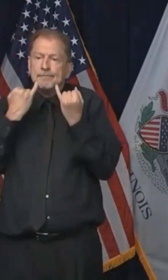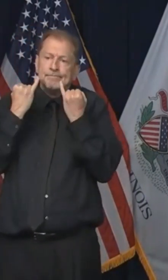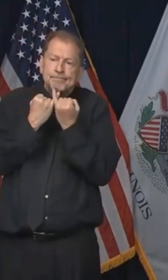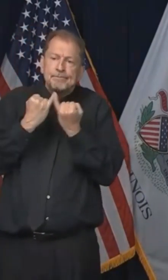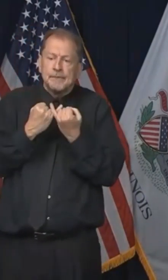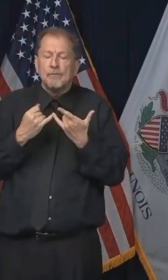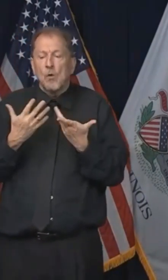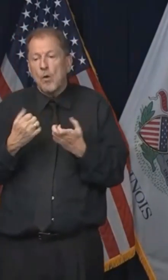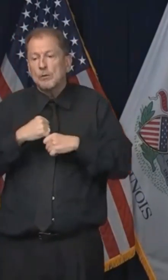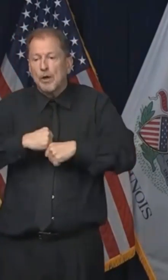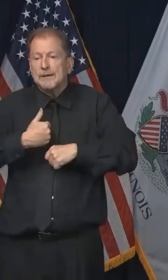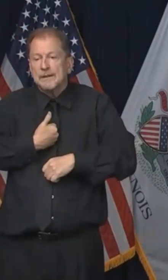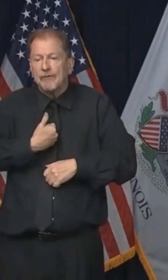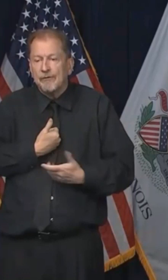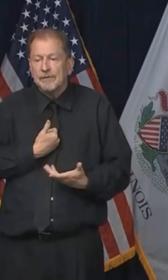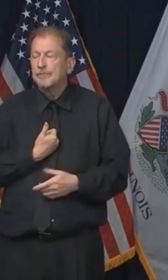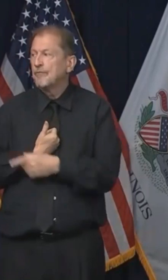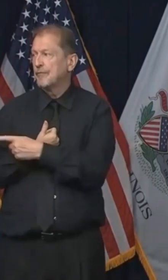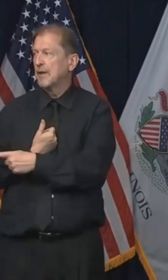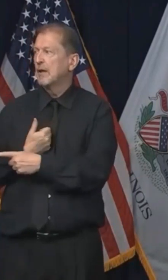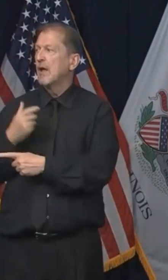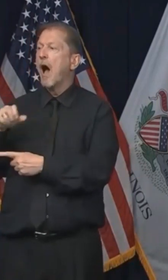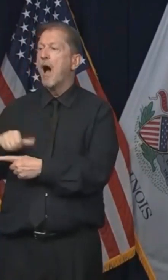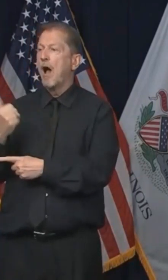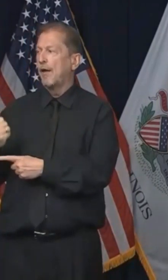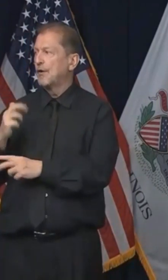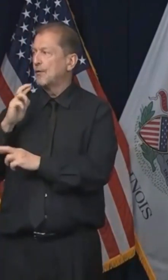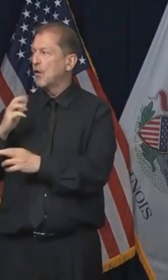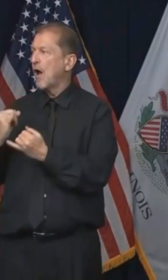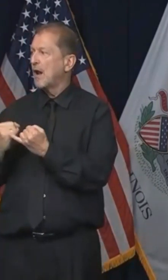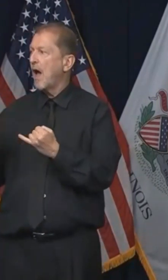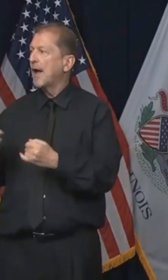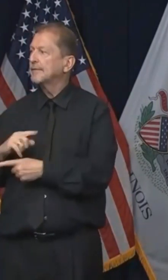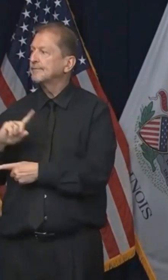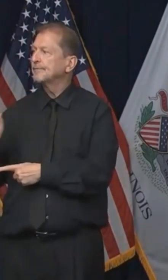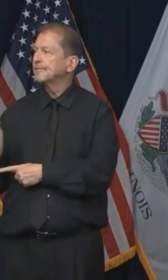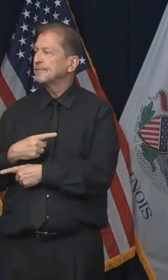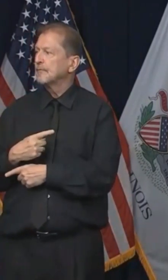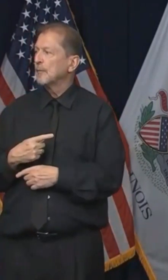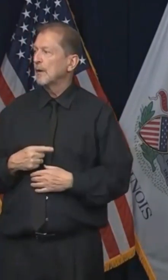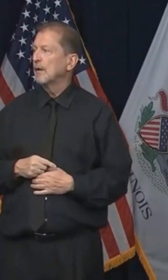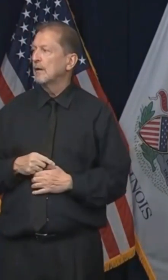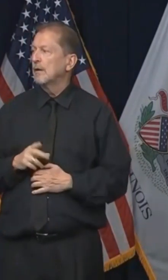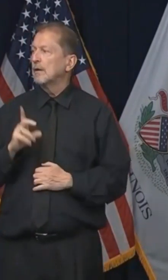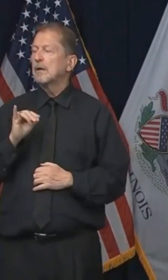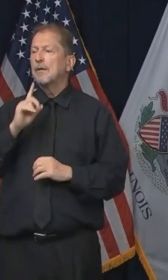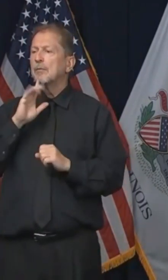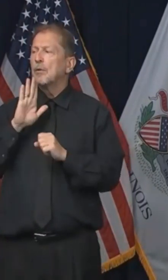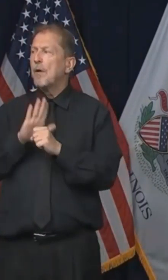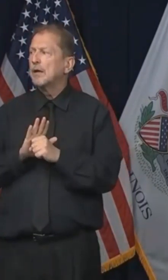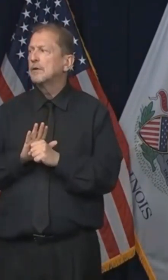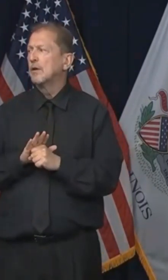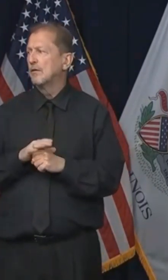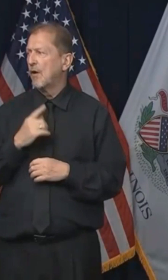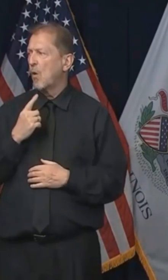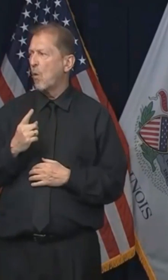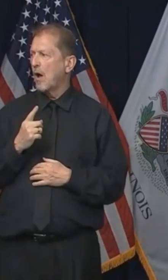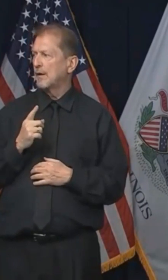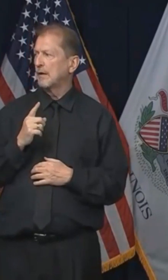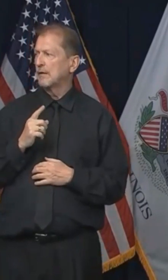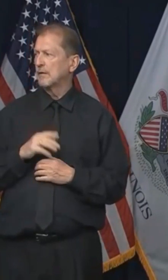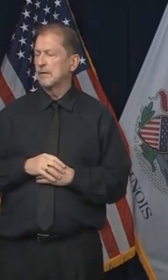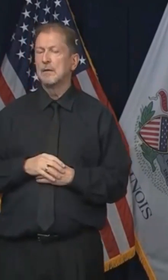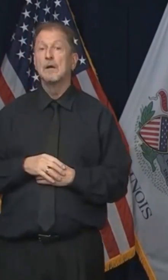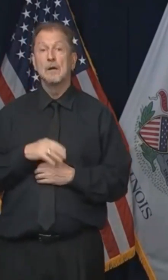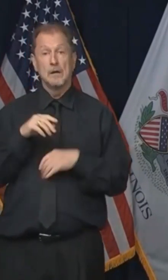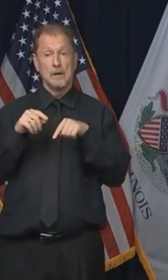protect themselves. So. Okay, we got to take a couple from our reporters online. Have you been given solid promises on, one, Illinois having first dibs on the